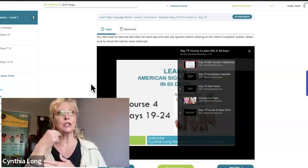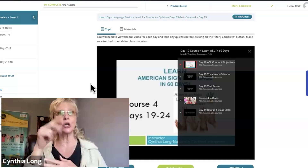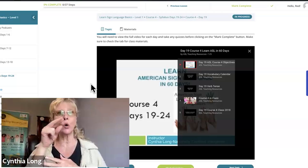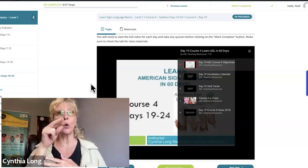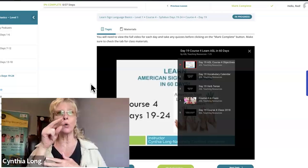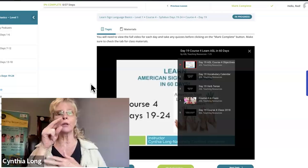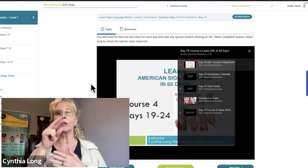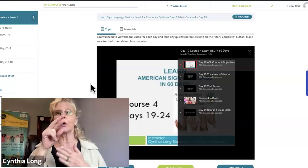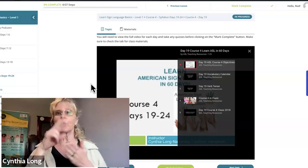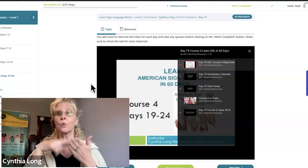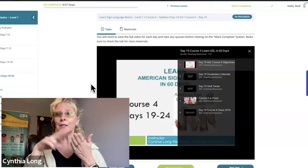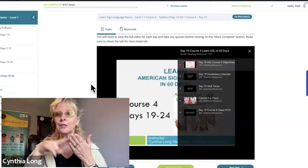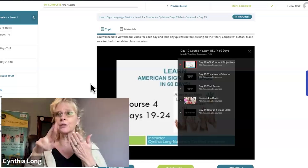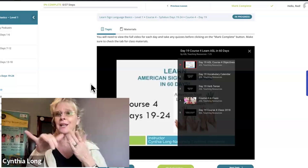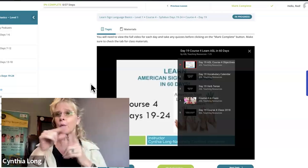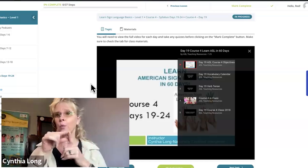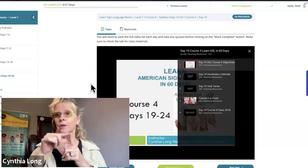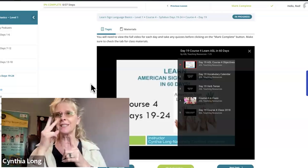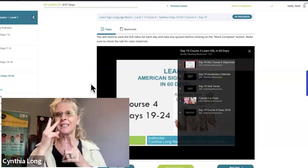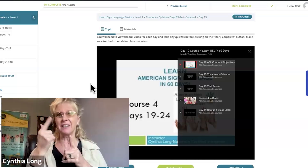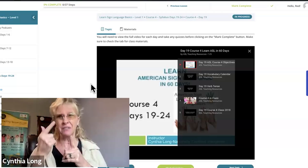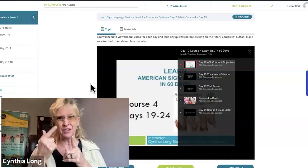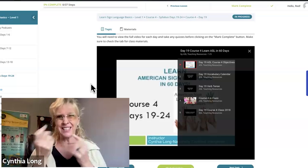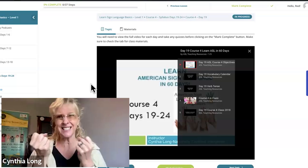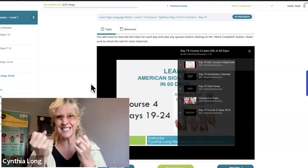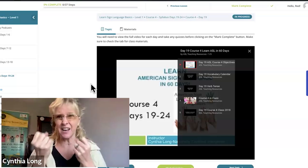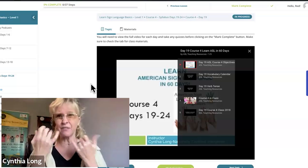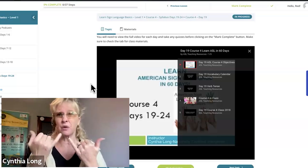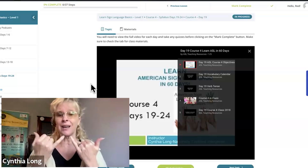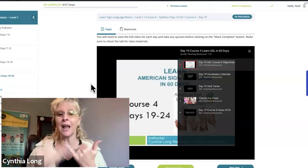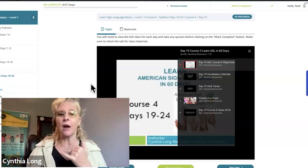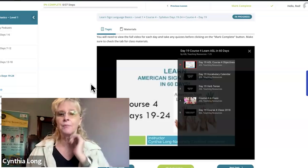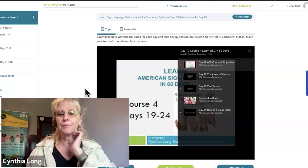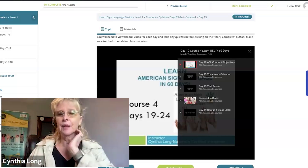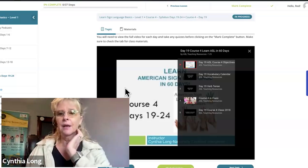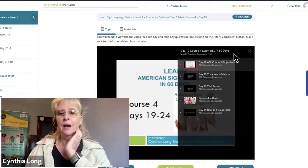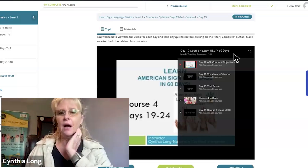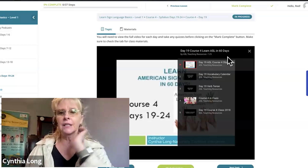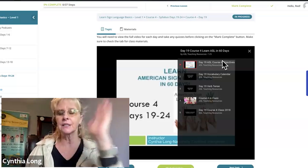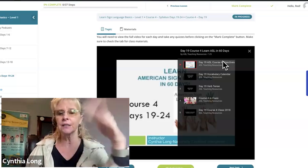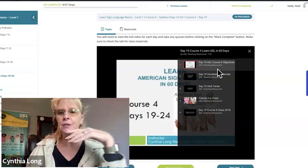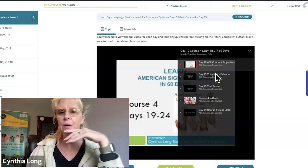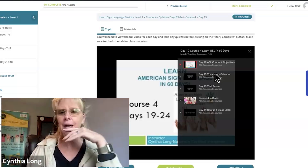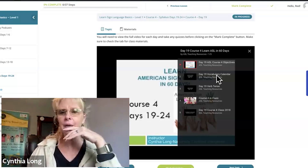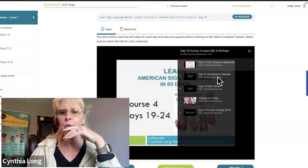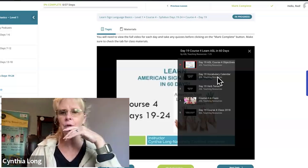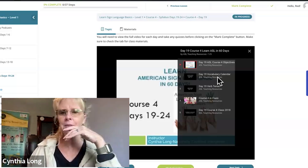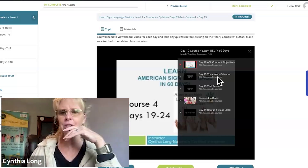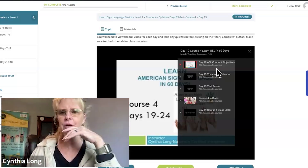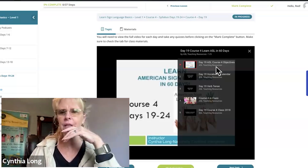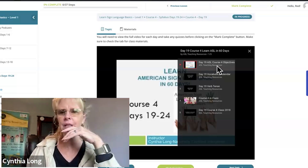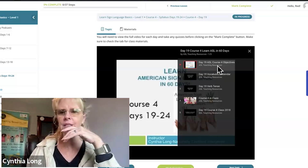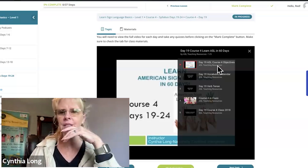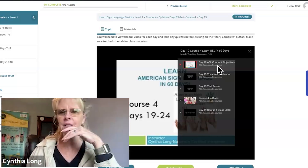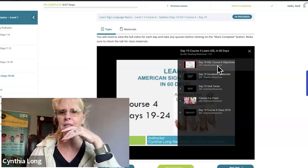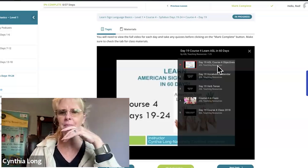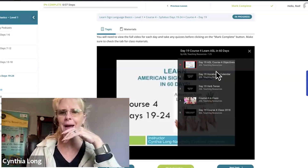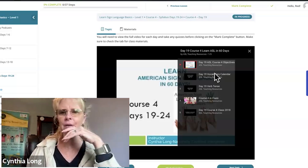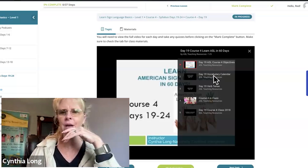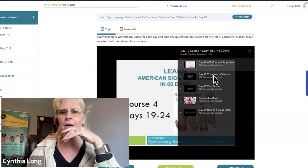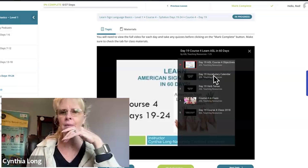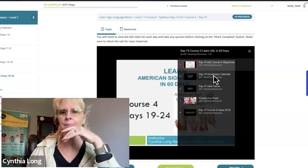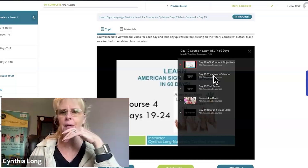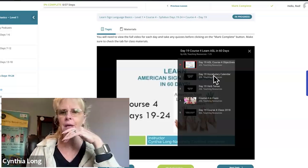and pause to go, research that word to see if there is a sign for it now. All right, so let's go ahead. We're going to be sharing this. This